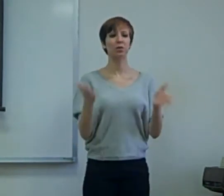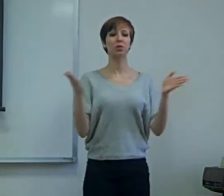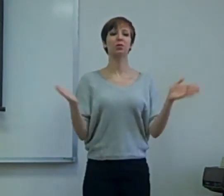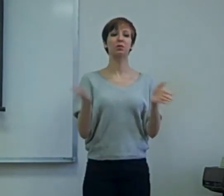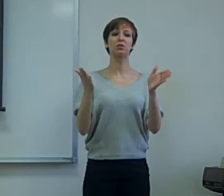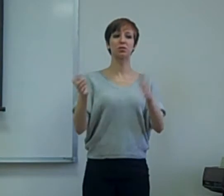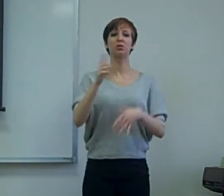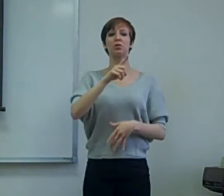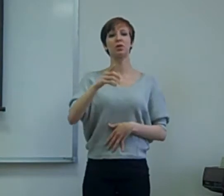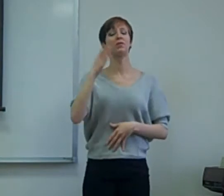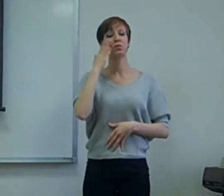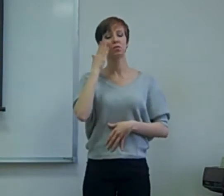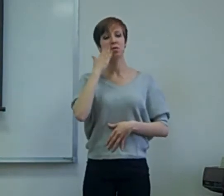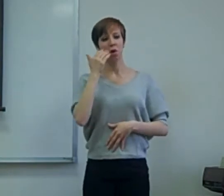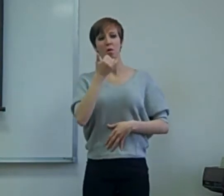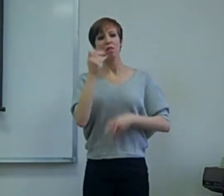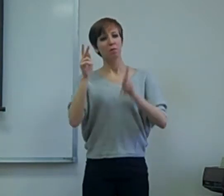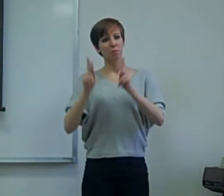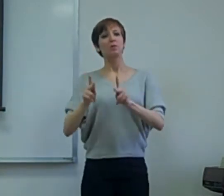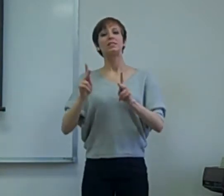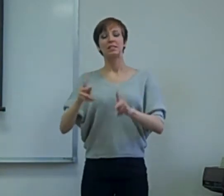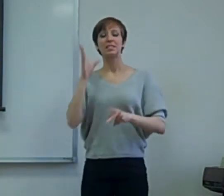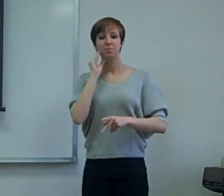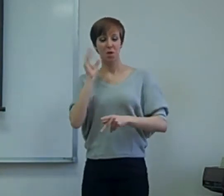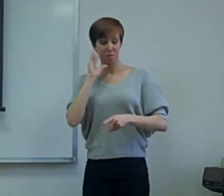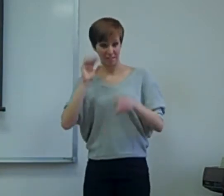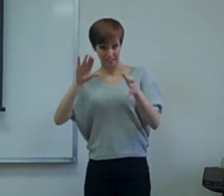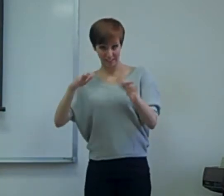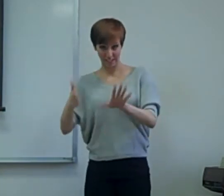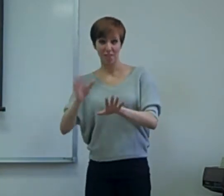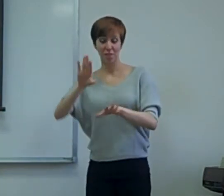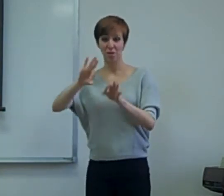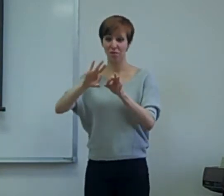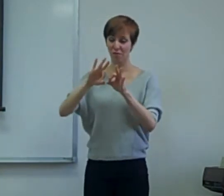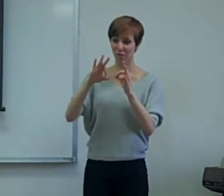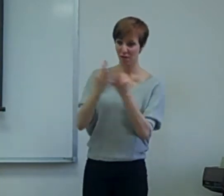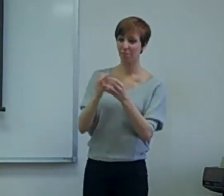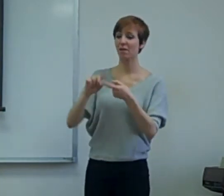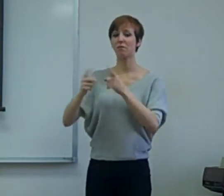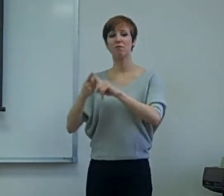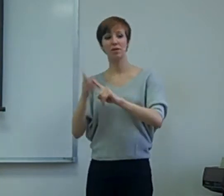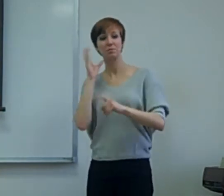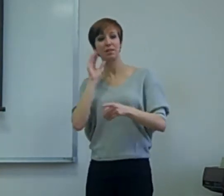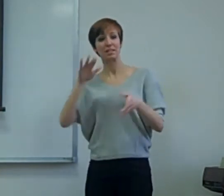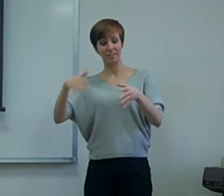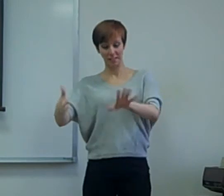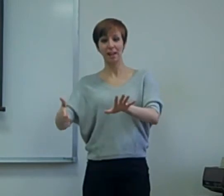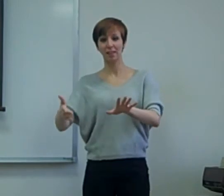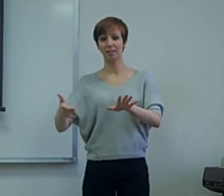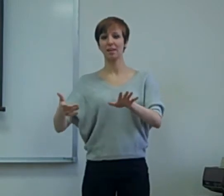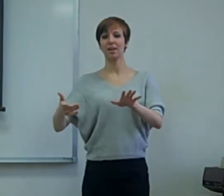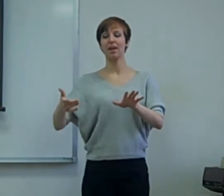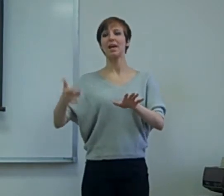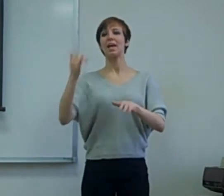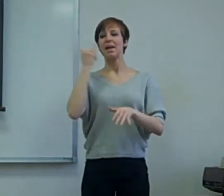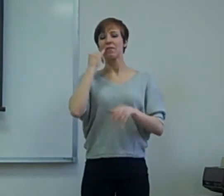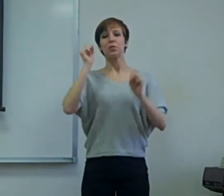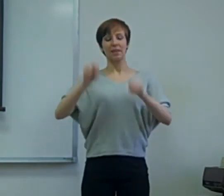know someone who is experiencing anything like that, to be able to say to them,